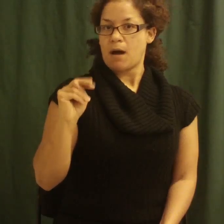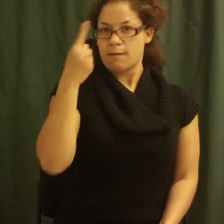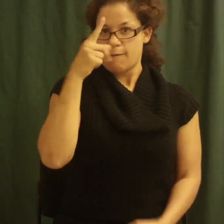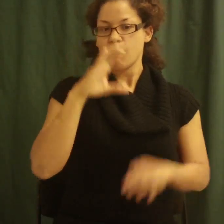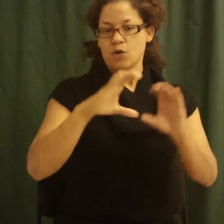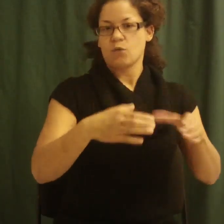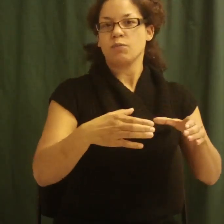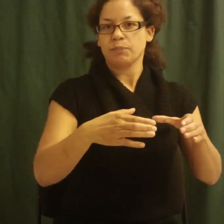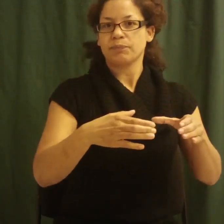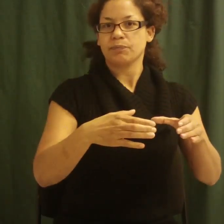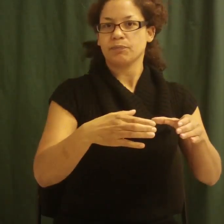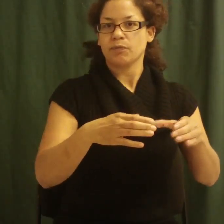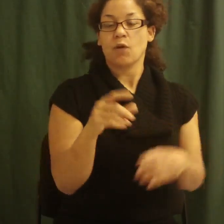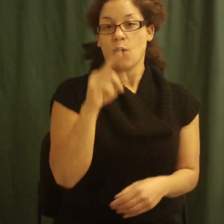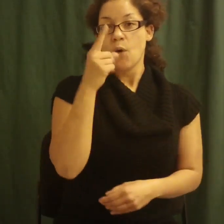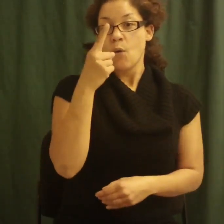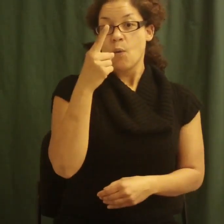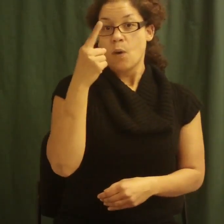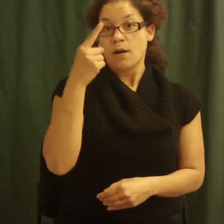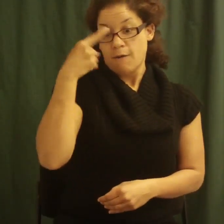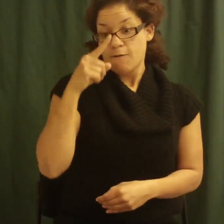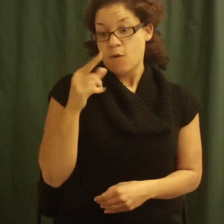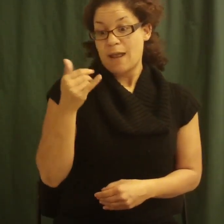One for this one for the next one. Got it already?